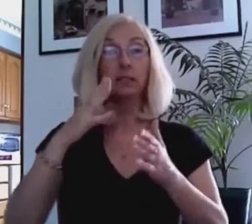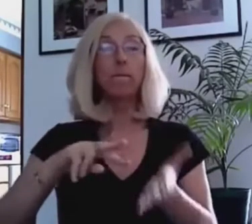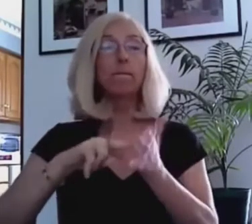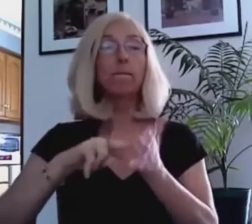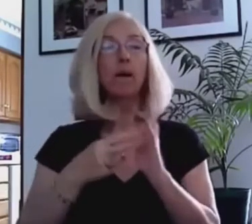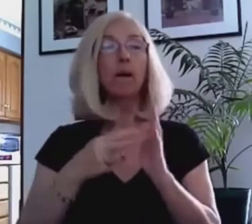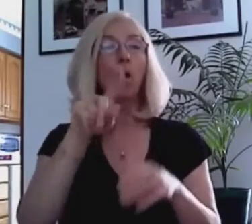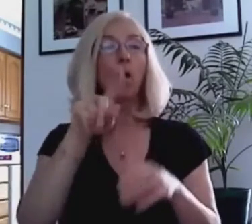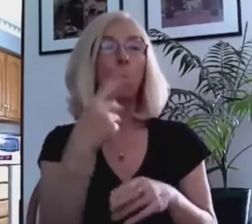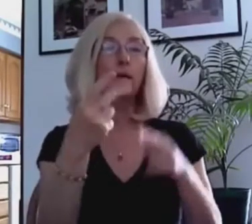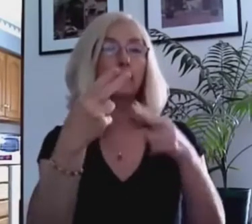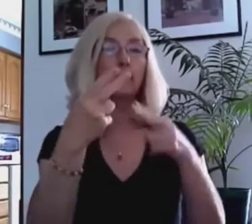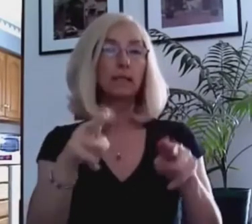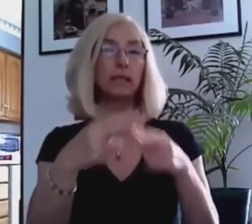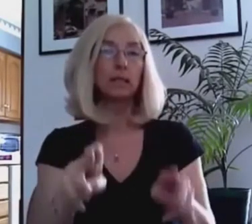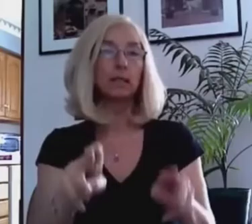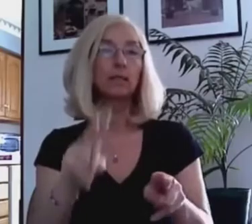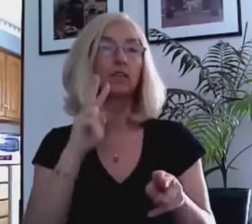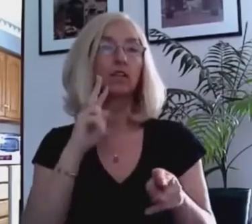ovo-vegetarian.